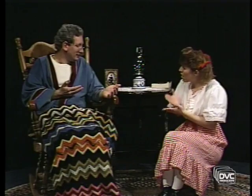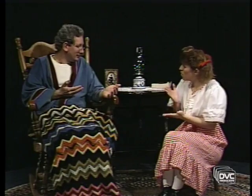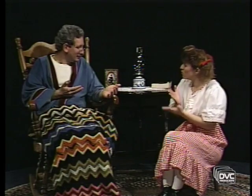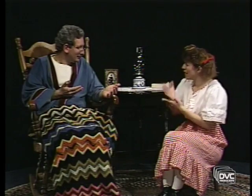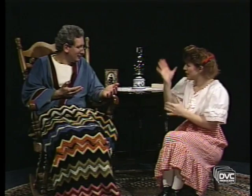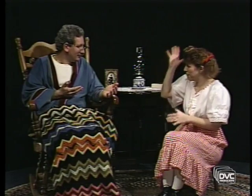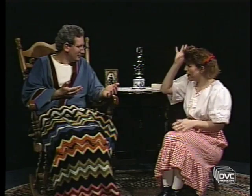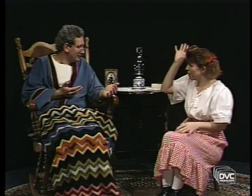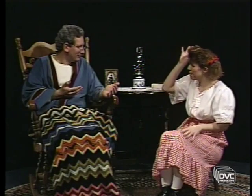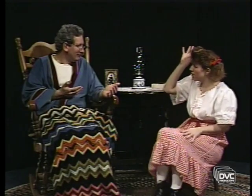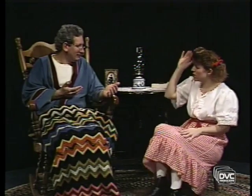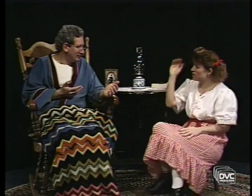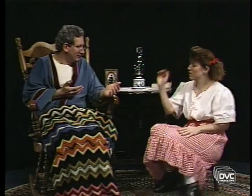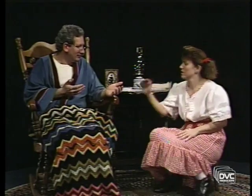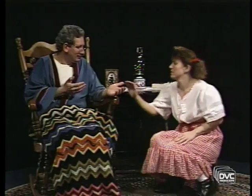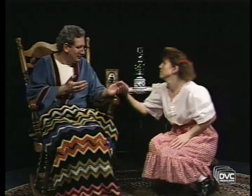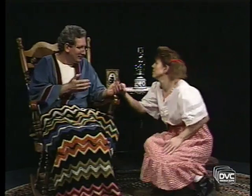us all right